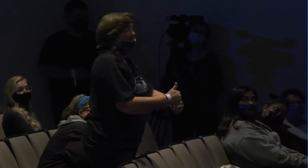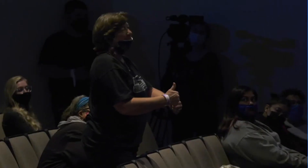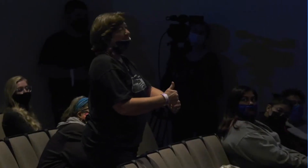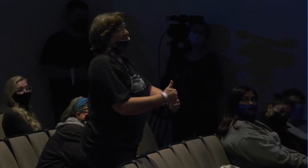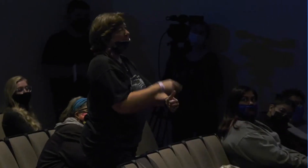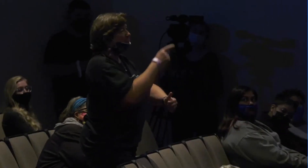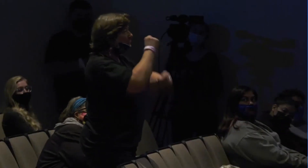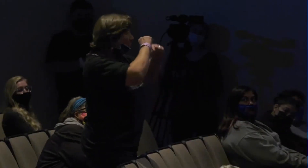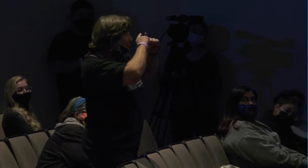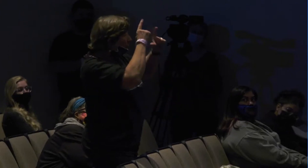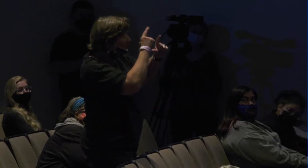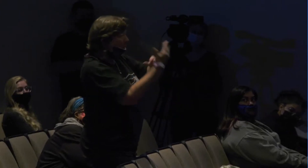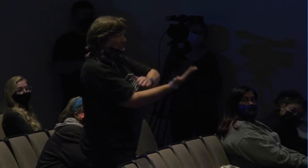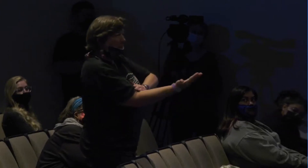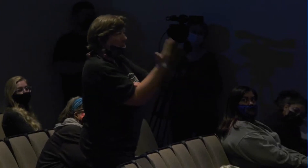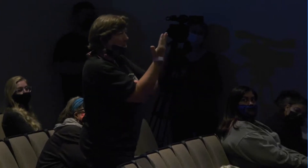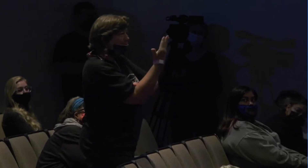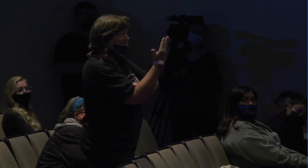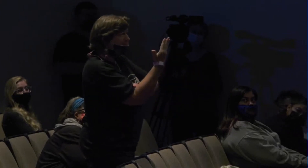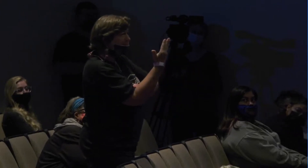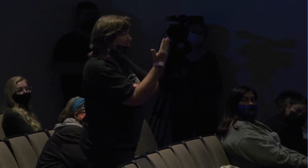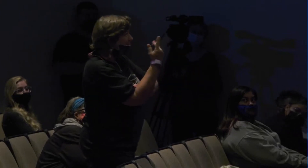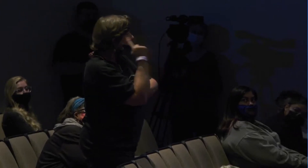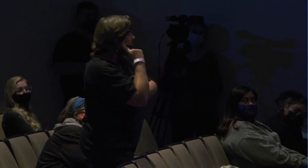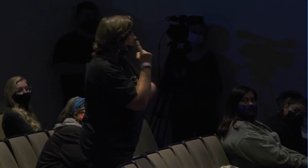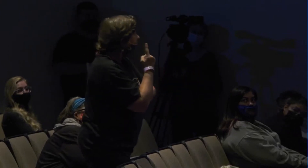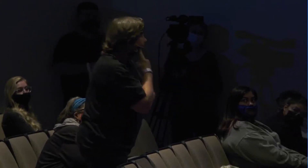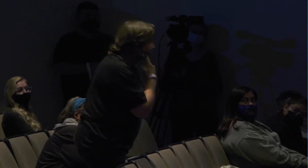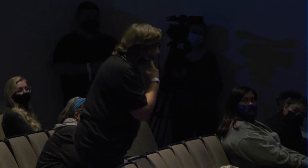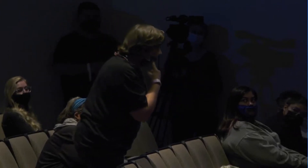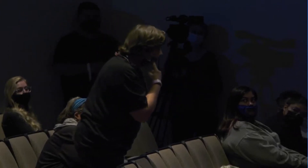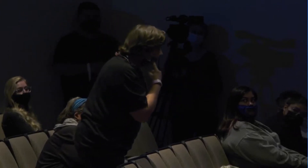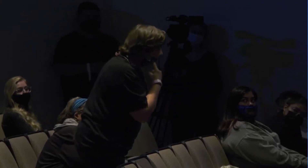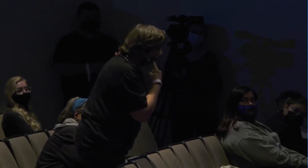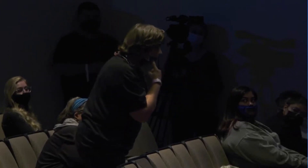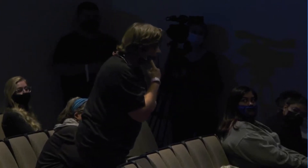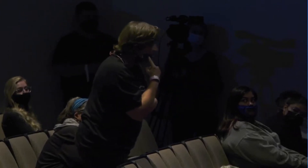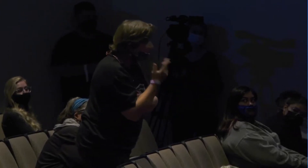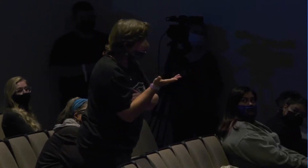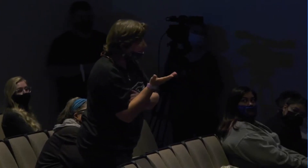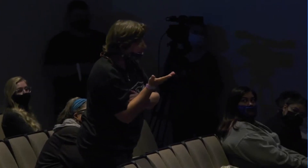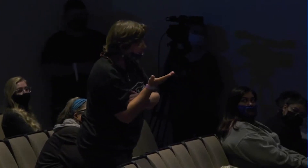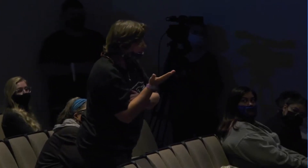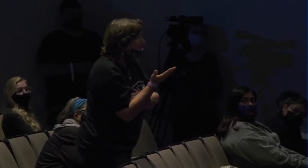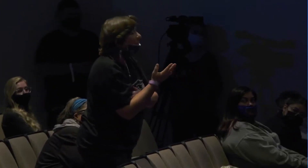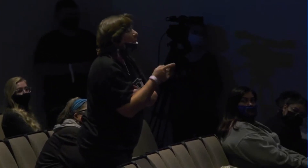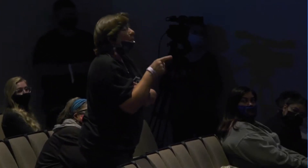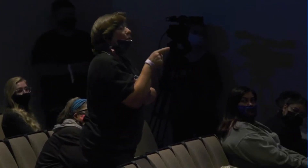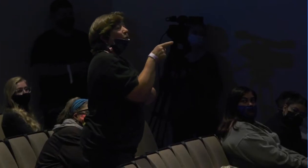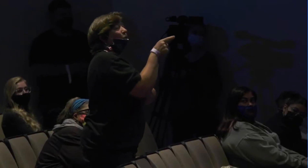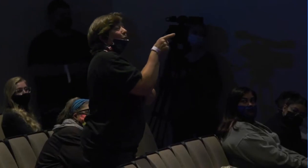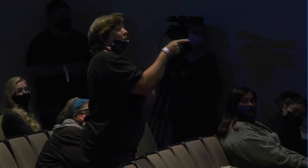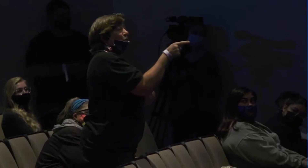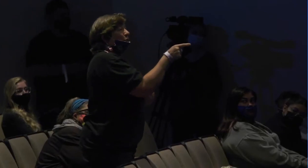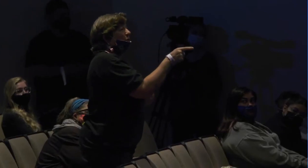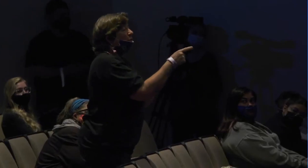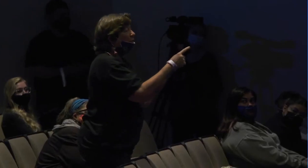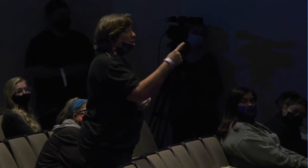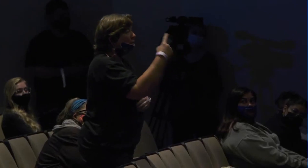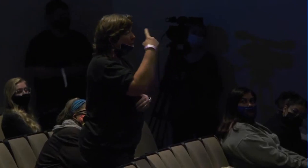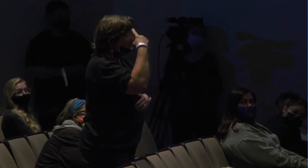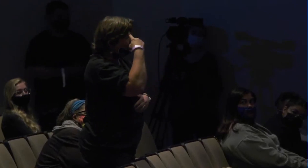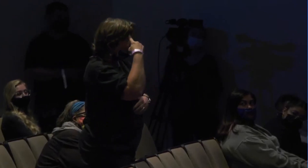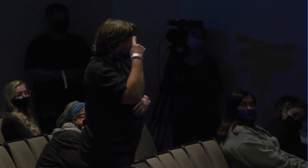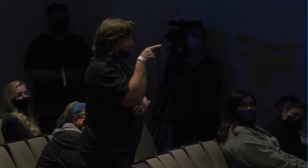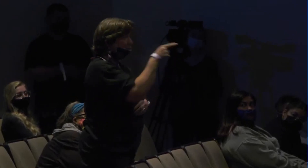Suppose you experienced a hearing loss. Say you woke up like Ruben one morning and you couldn't hear very well